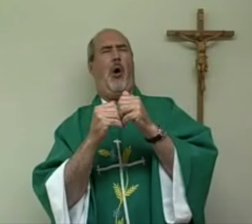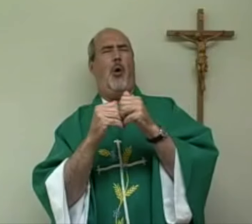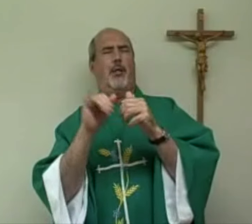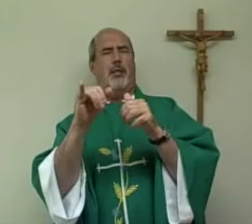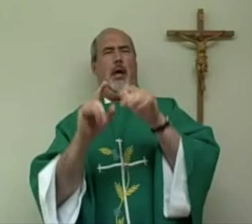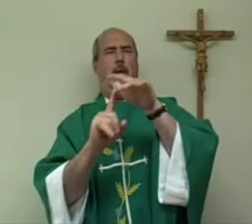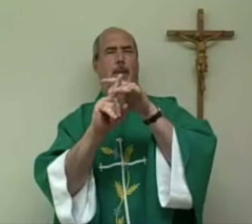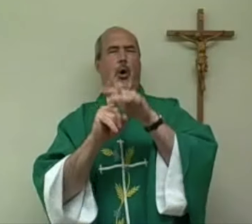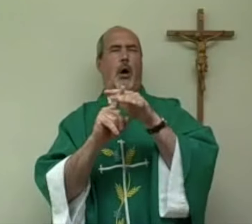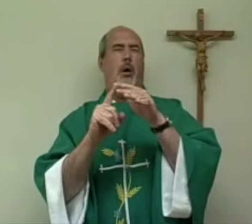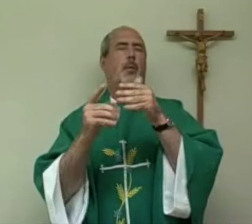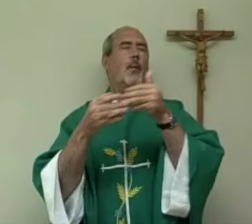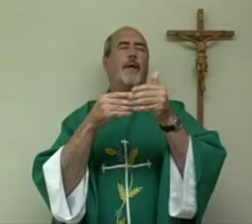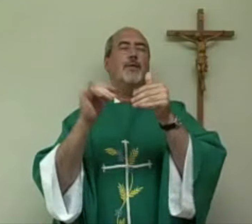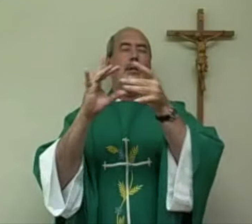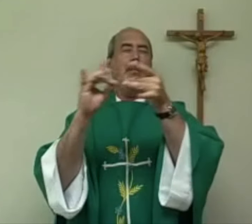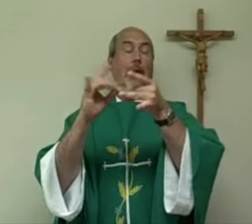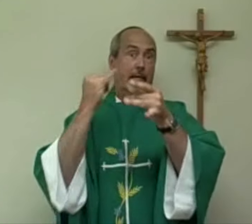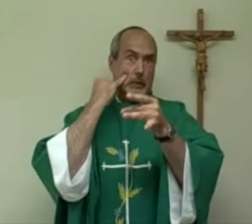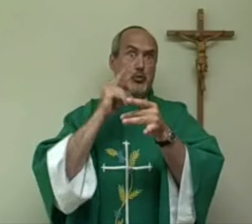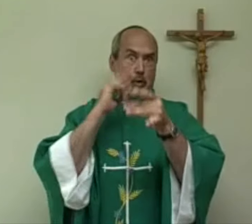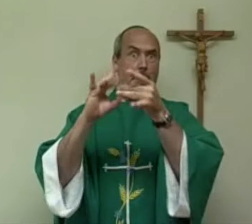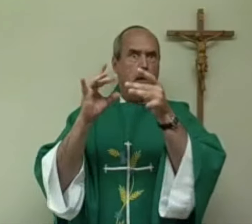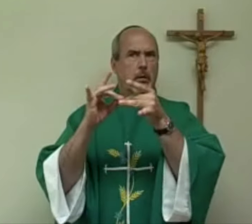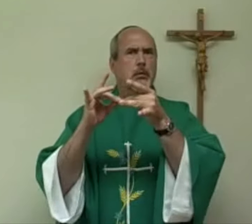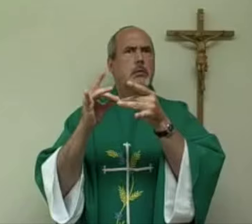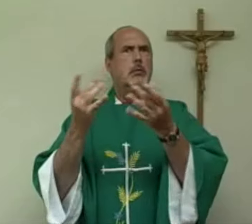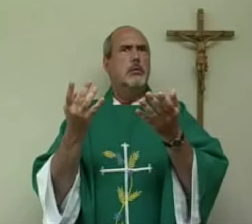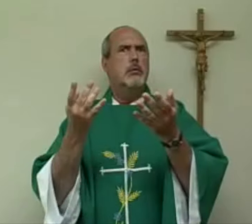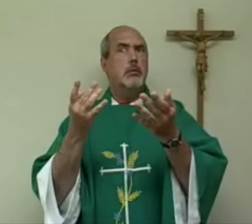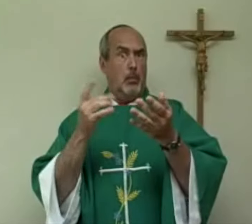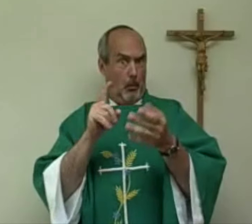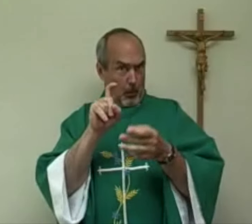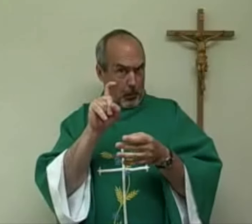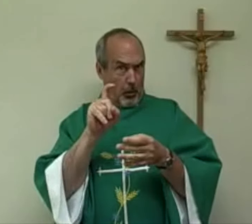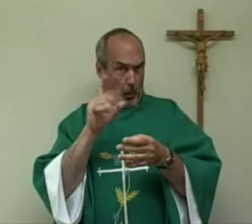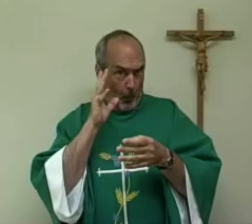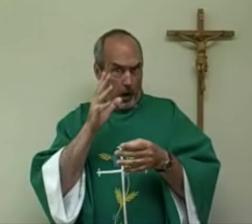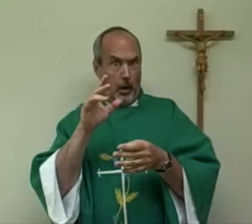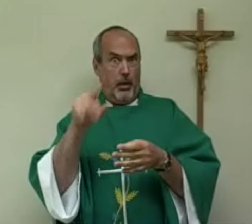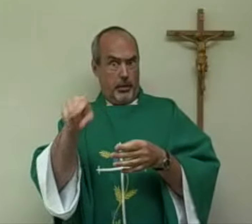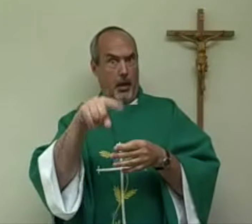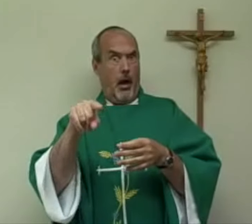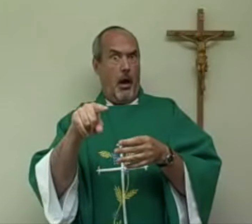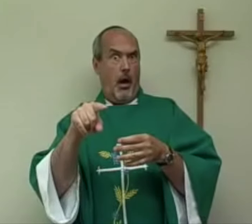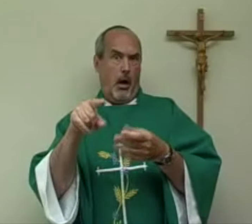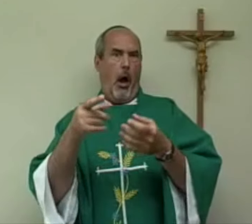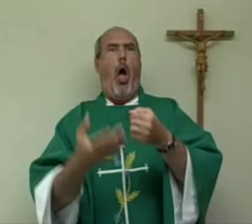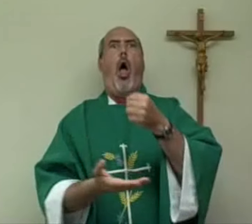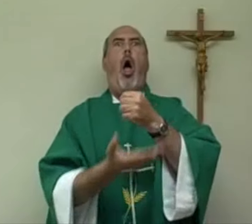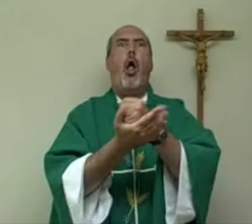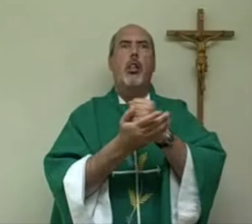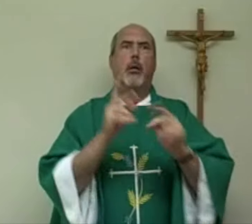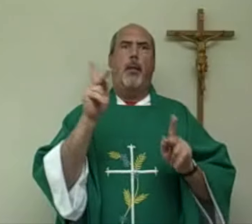that means is they look and see what influence those appearances have had and the message that was